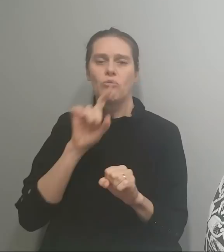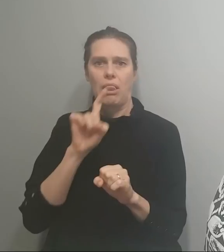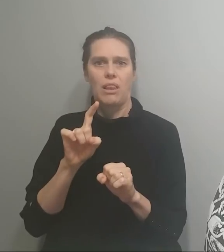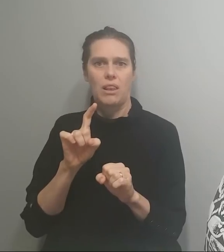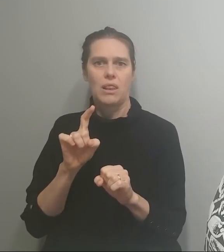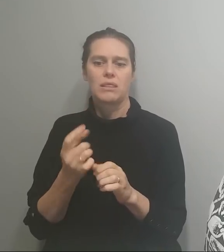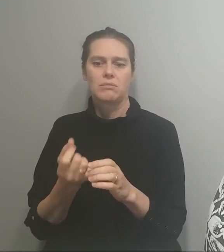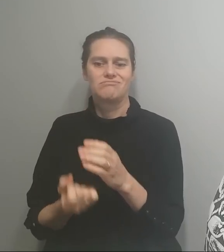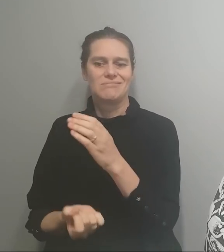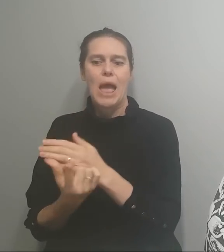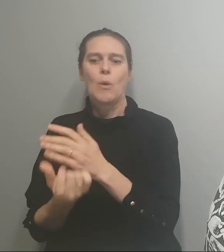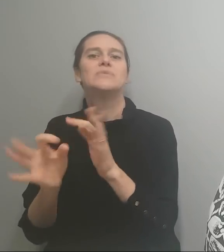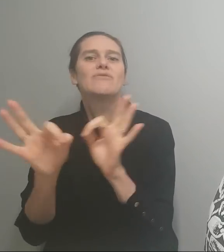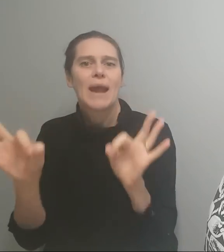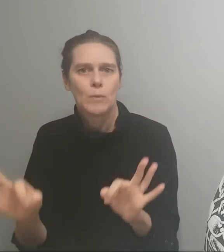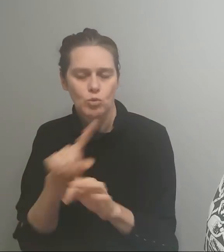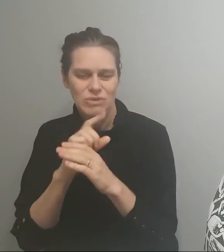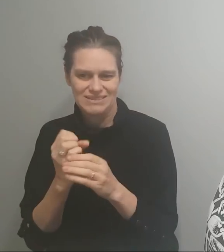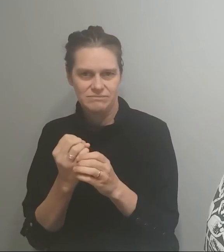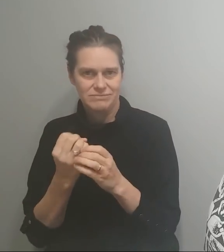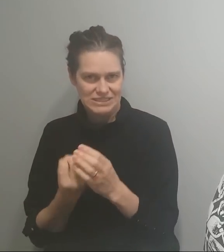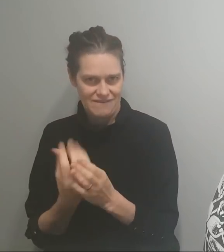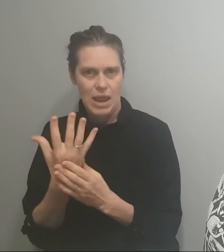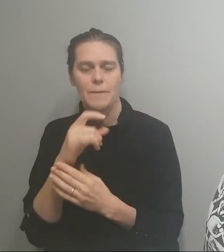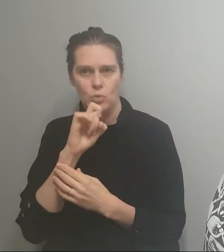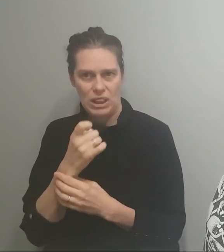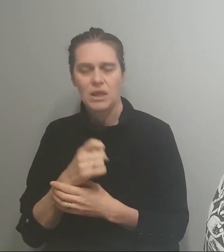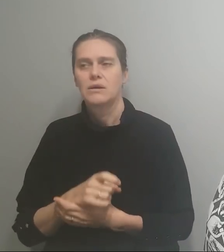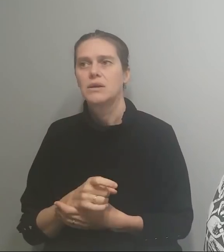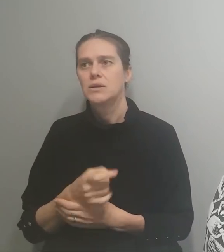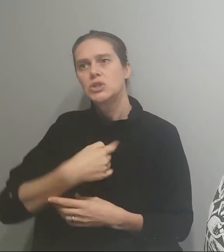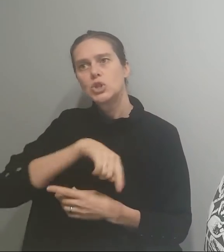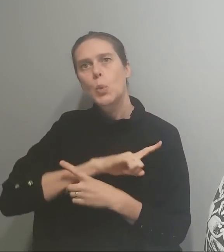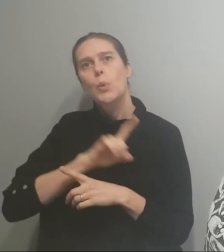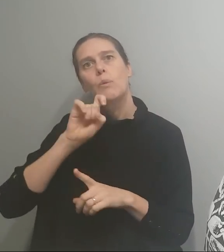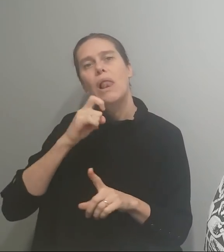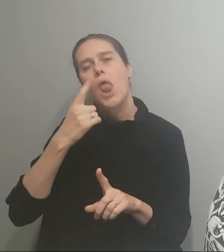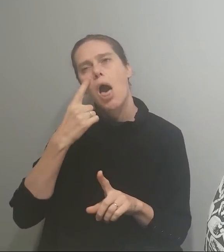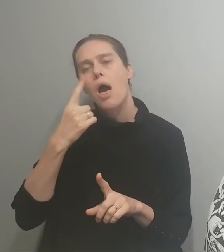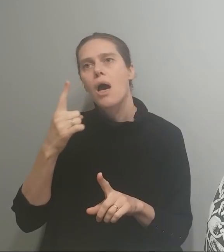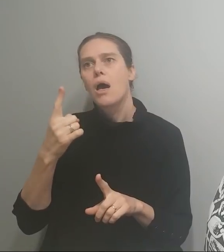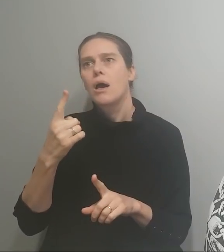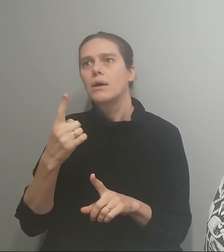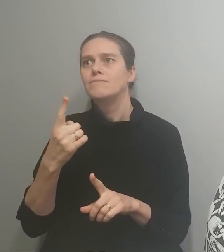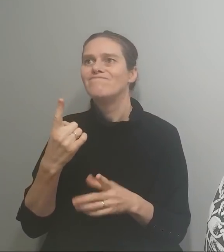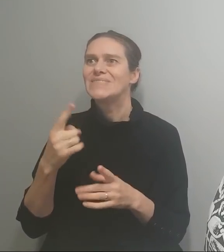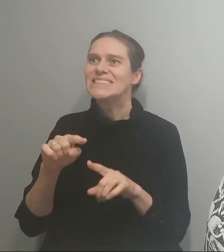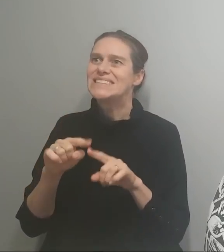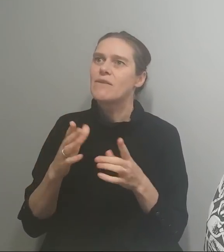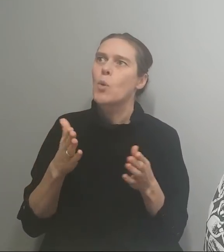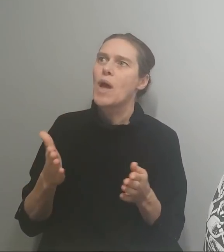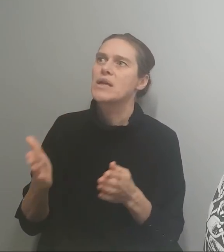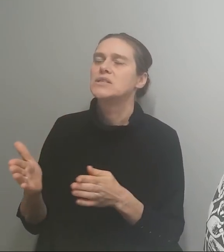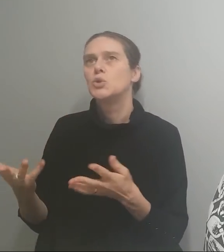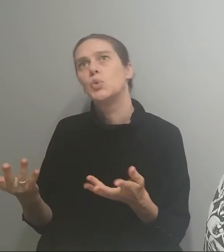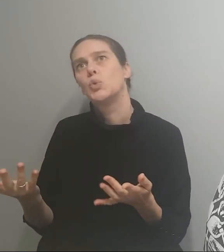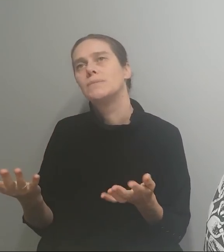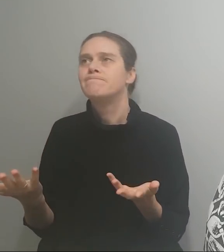what we will be doing is looking at what the different measures that will be